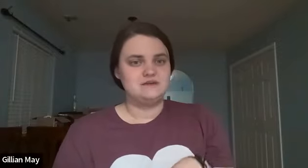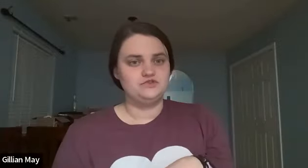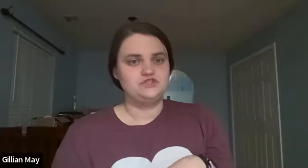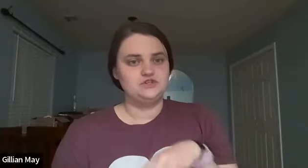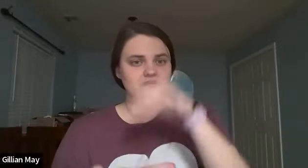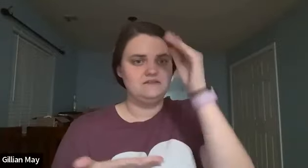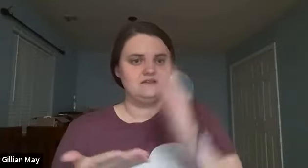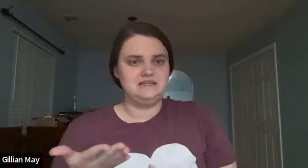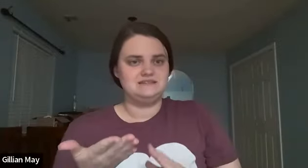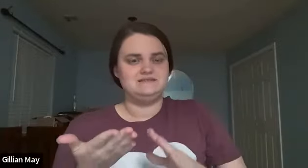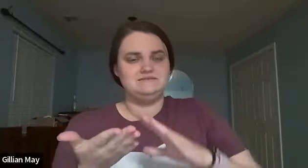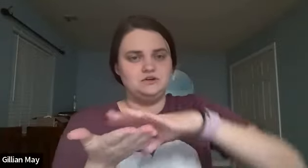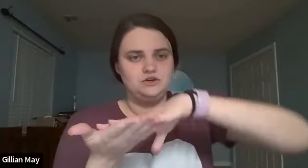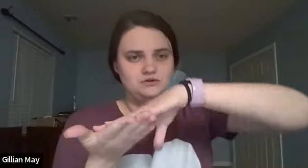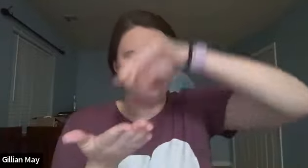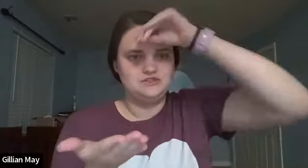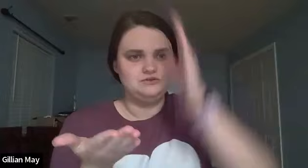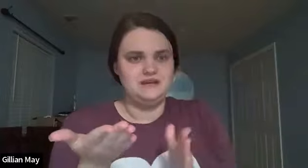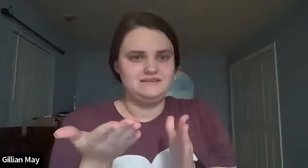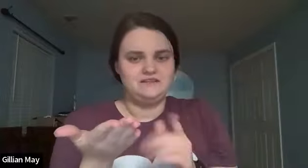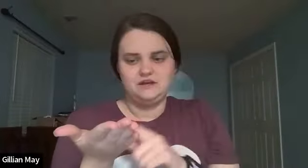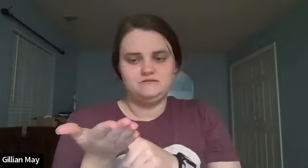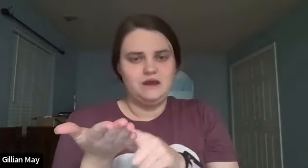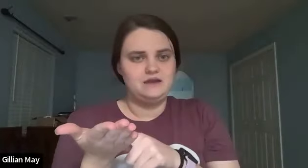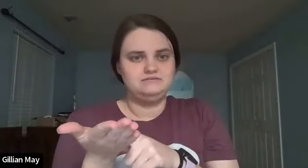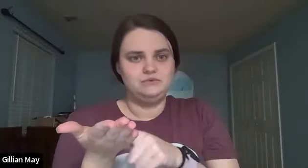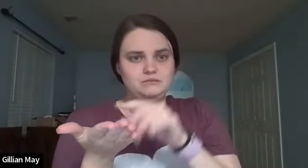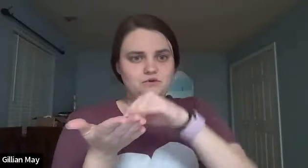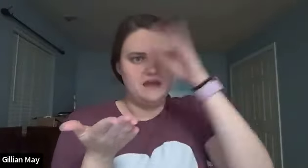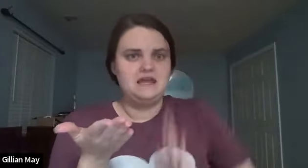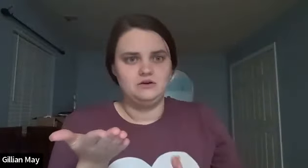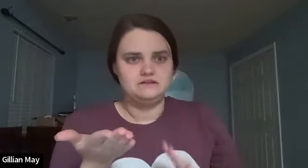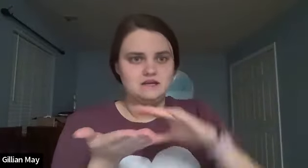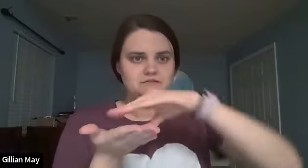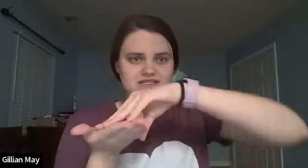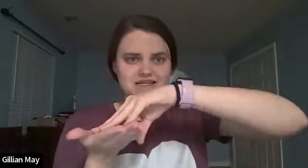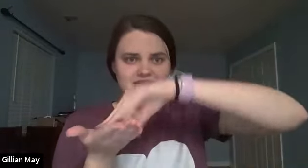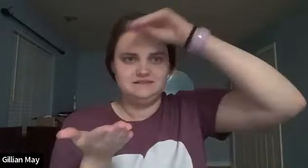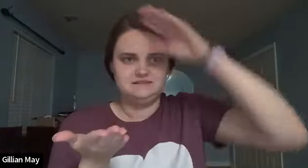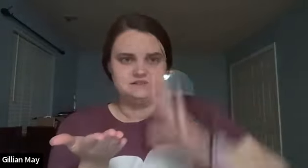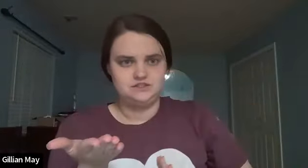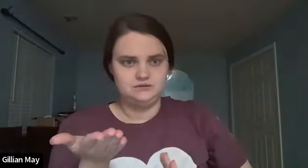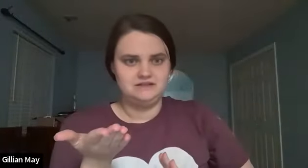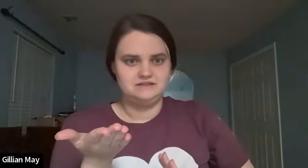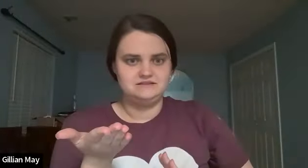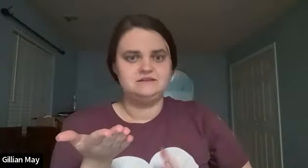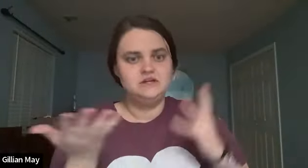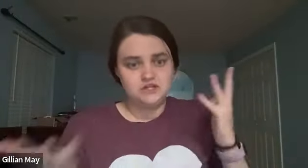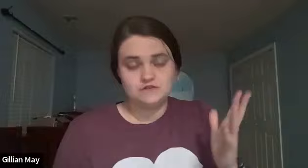for student, they'll go student. Like they don't even, we don't move that hand all the time. It's like student. So if you